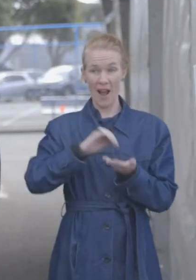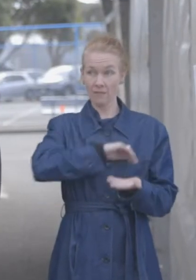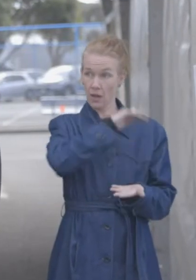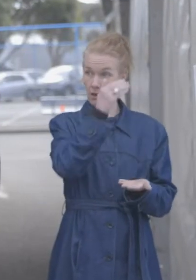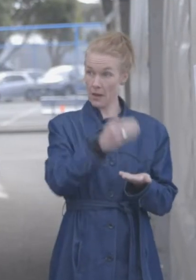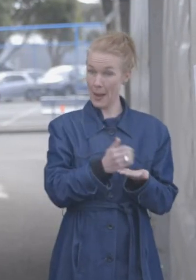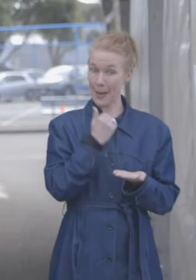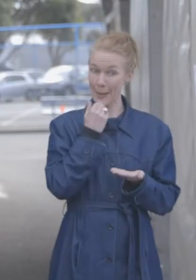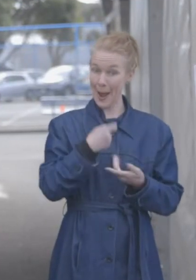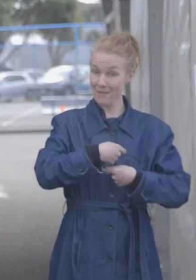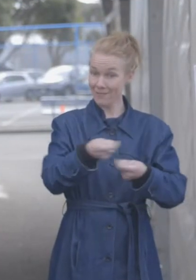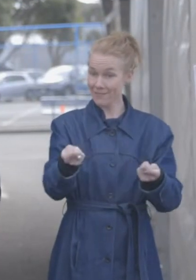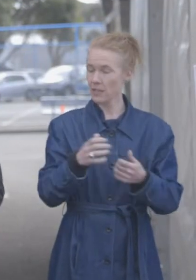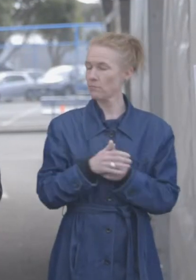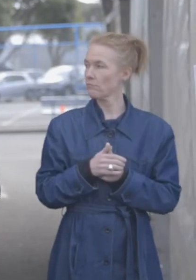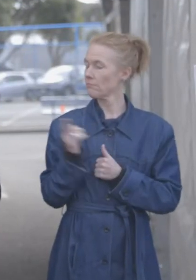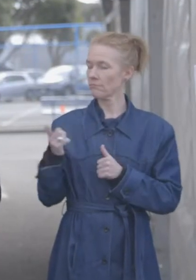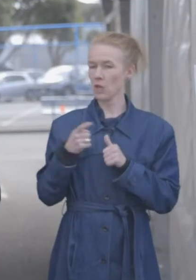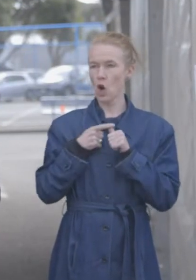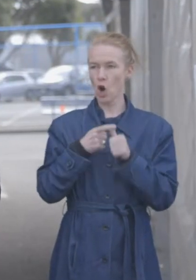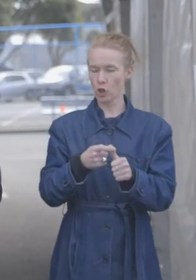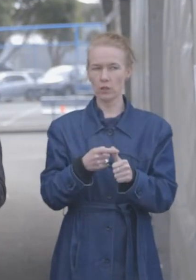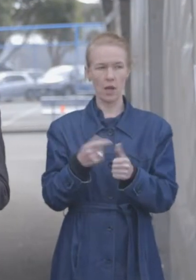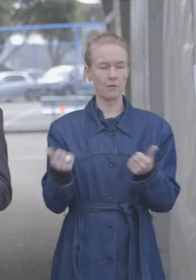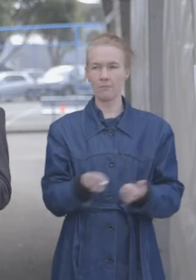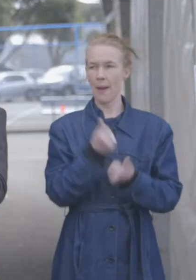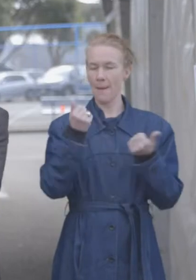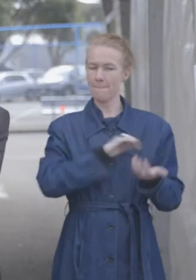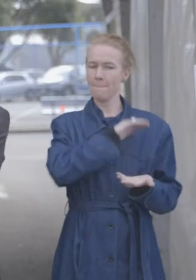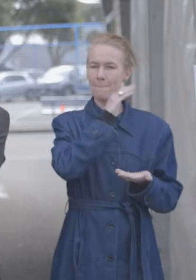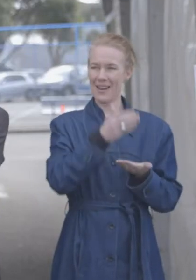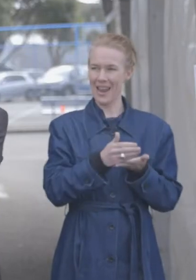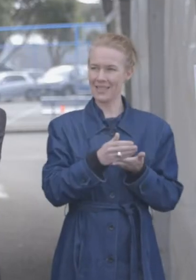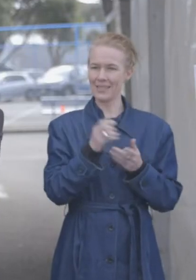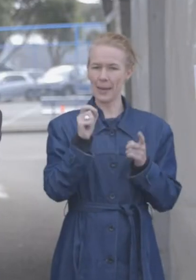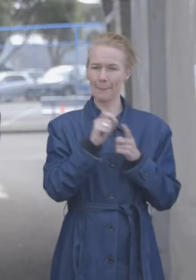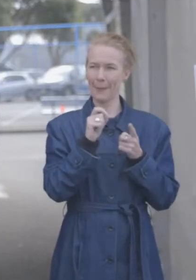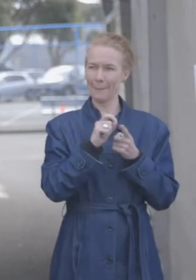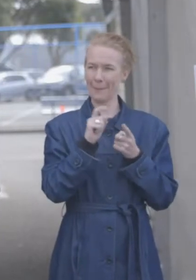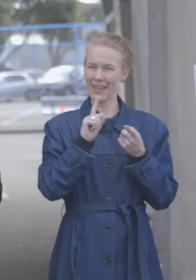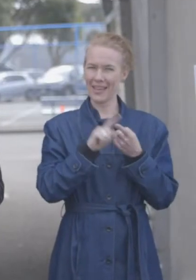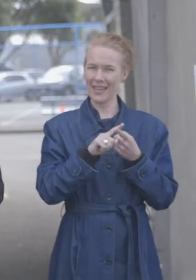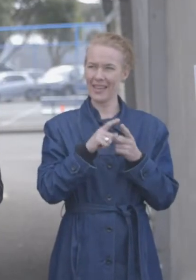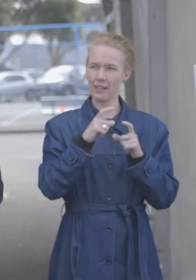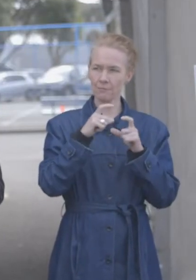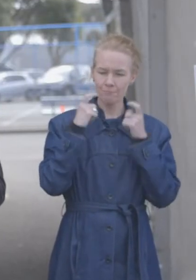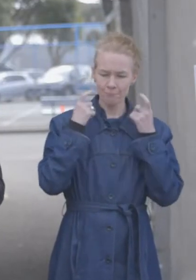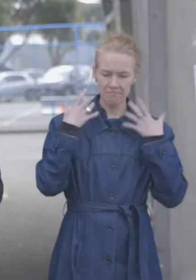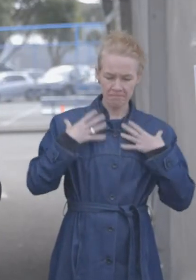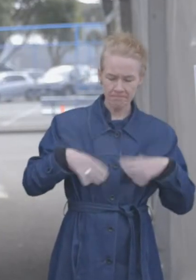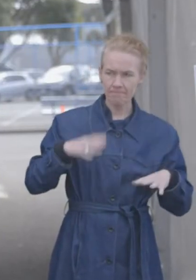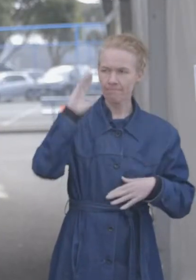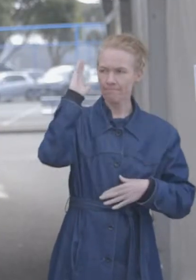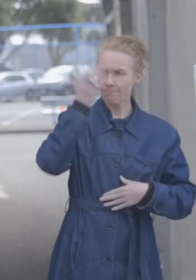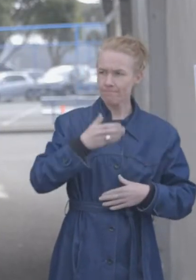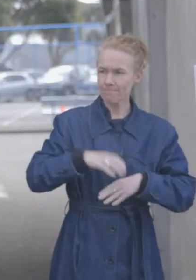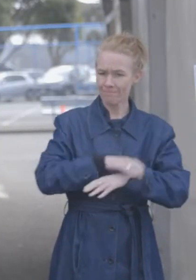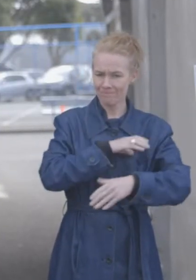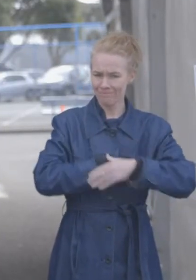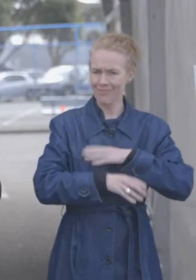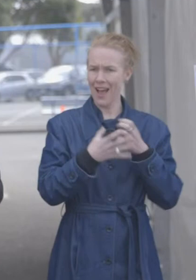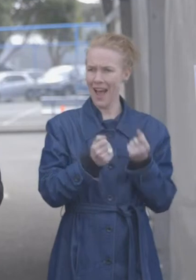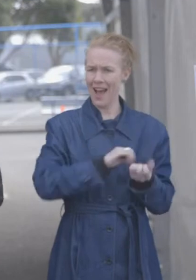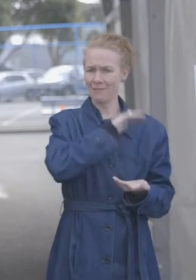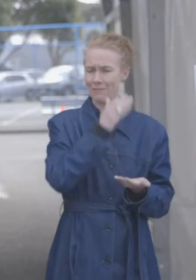good stocks of PPE, and that is available, as we did in the earlier part of the year, to be distributed to all